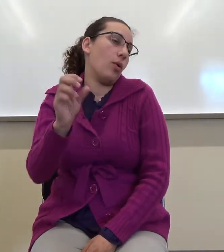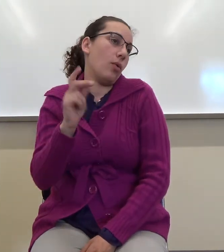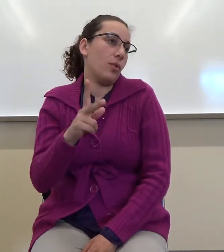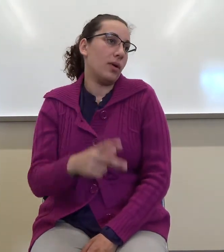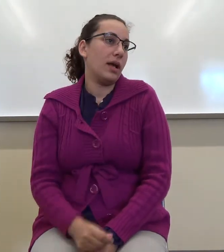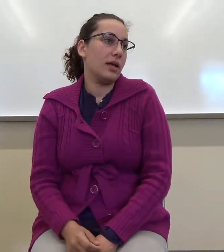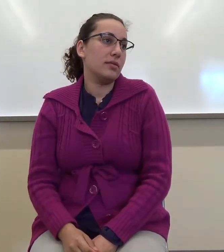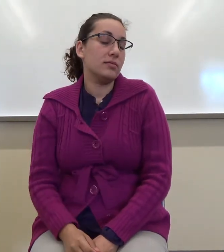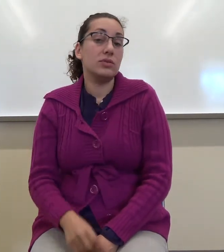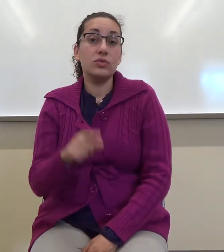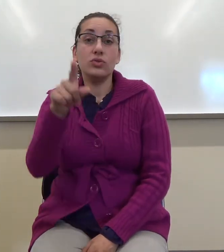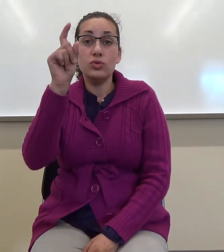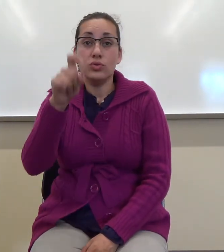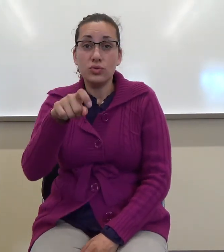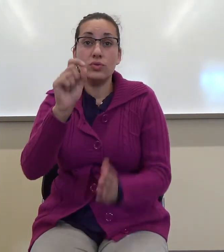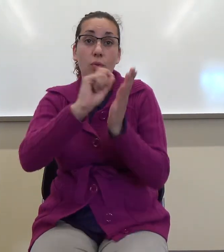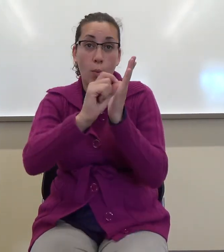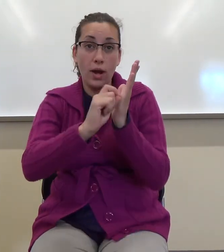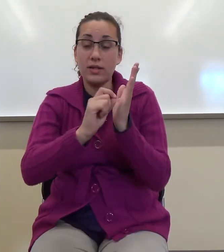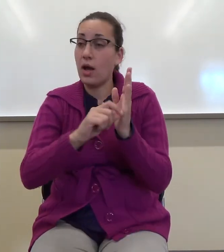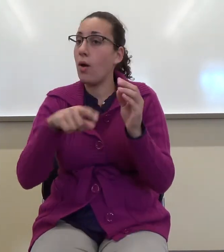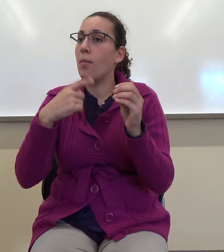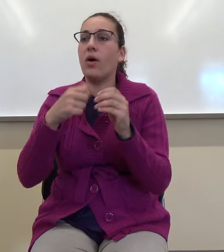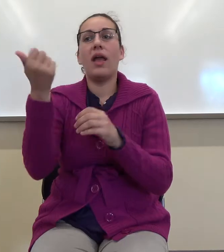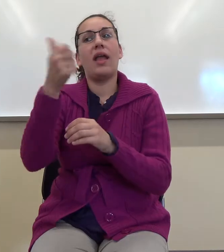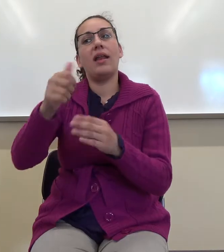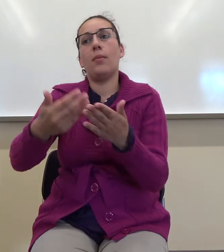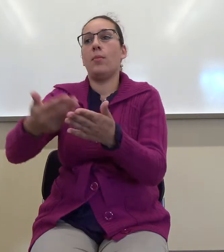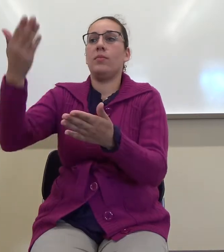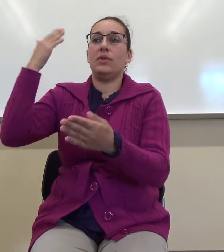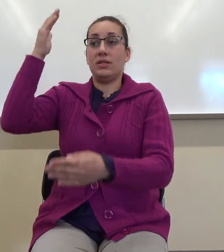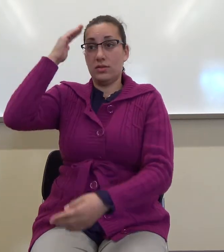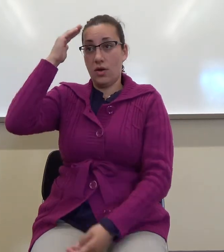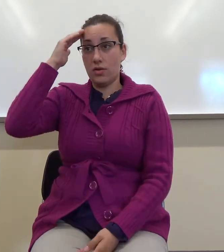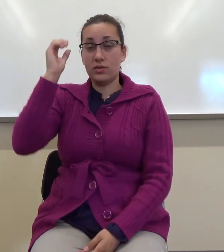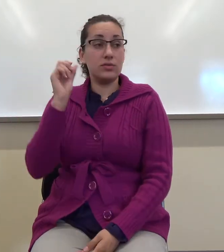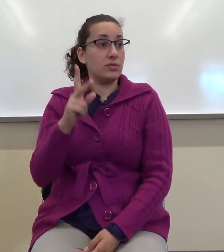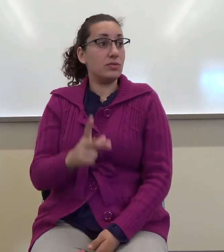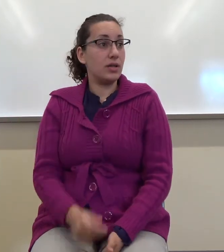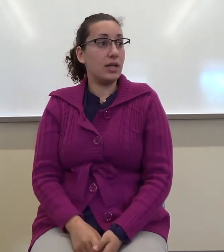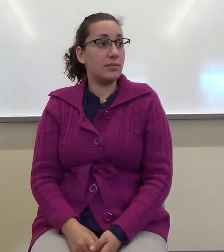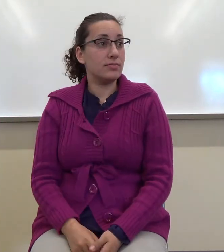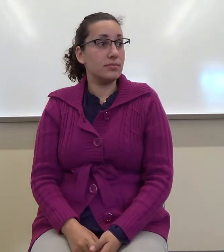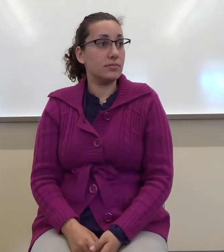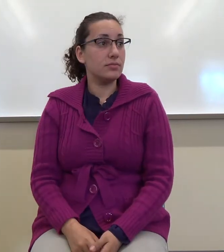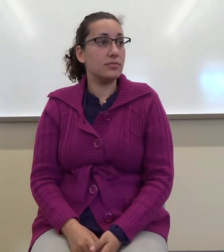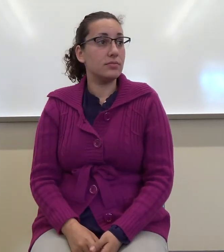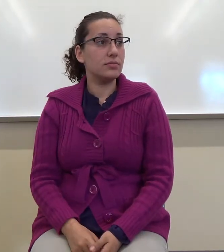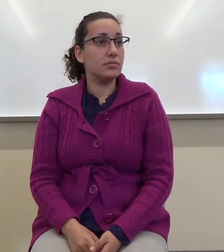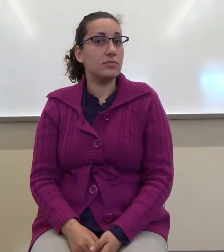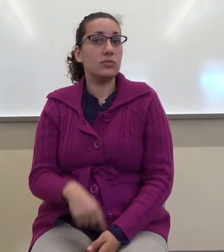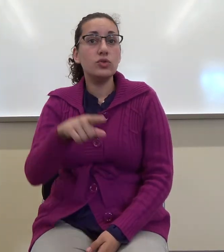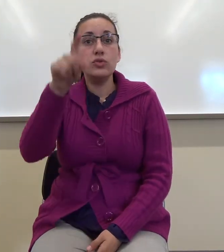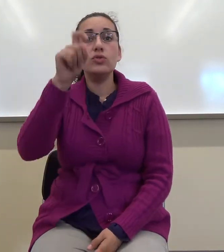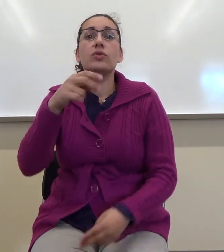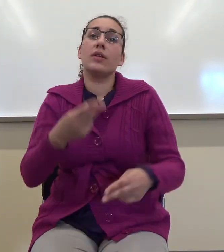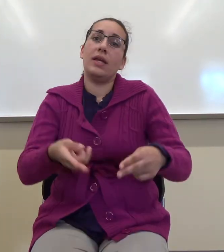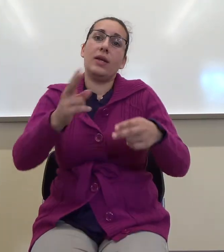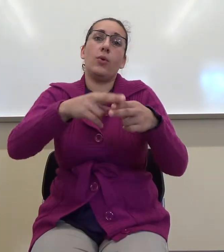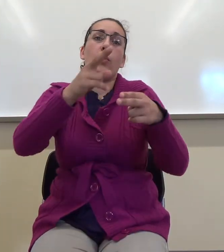be, like I'm always pushing you, you should be building your own knowledge base and being able to say,